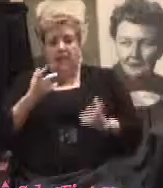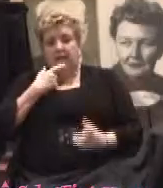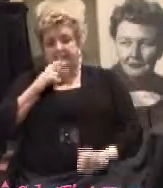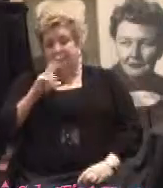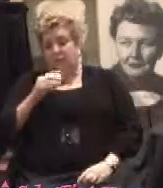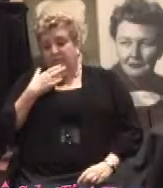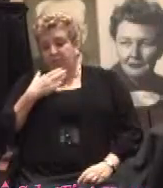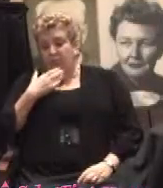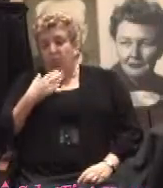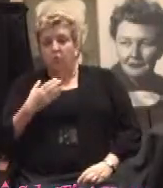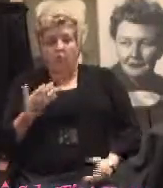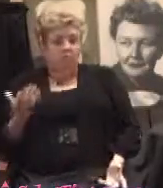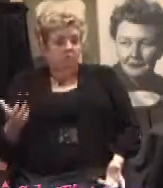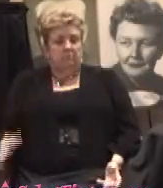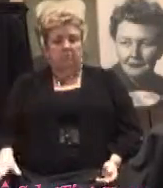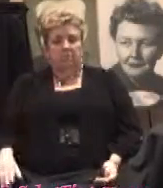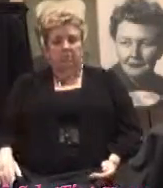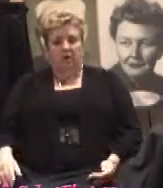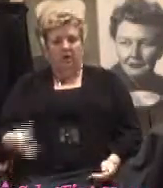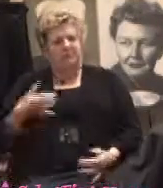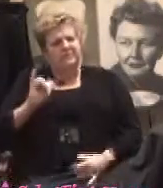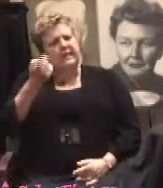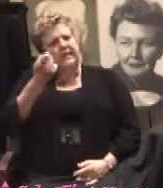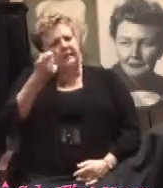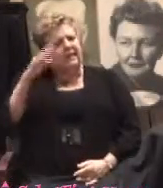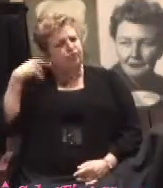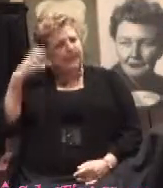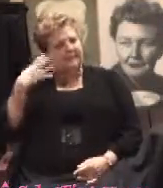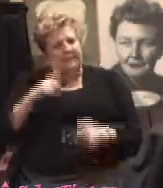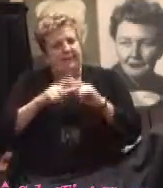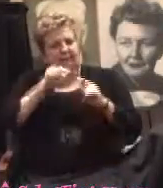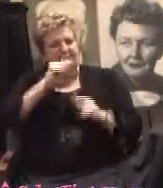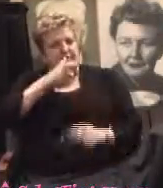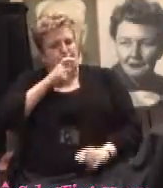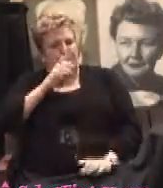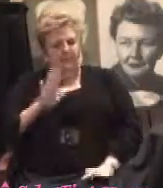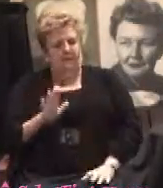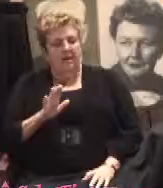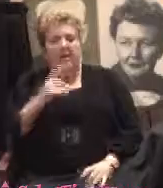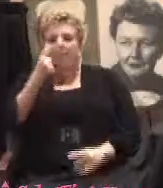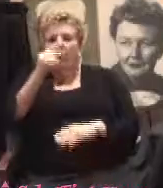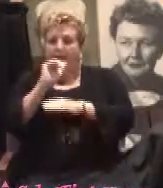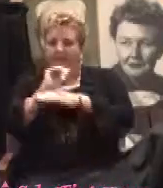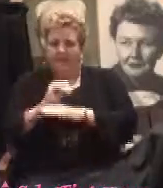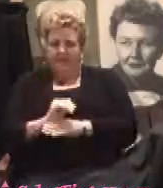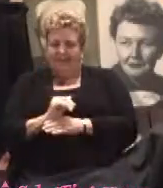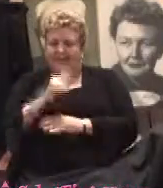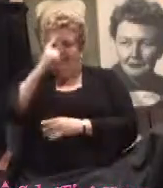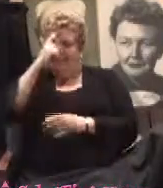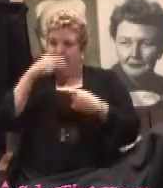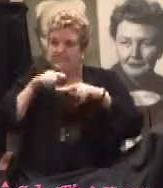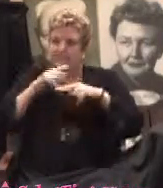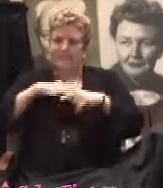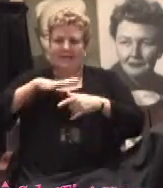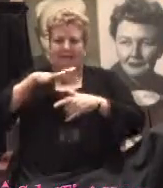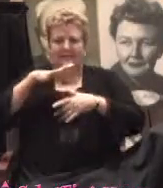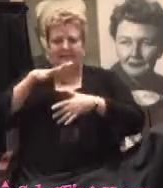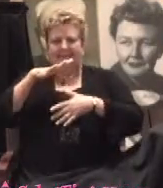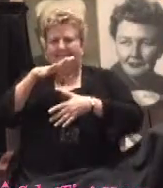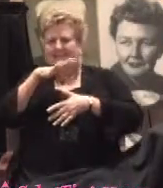and you know, I was still a little crazy. I just didn't drink. But one night, I think it was my senior year, I'm not sure if it was my junior or senior